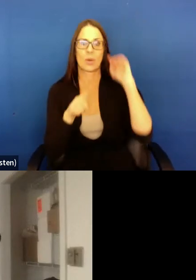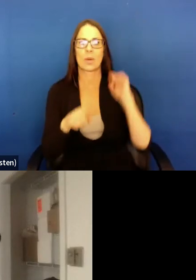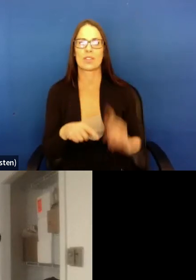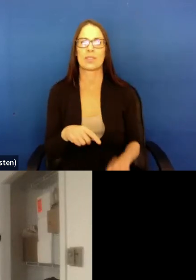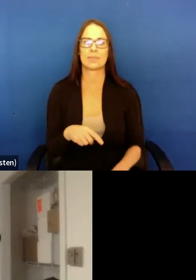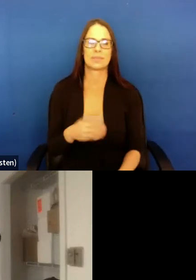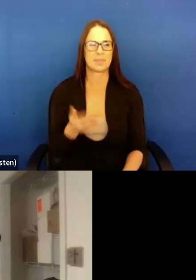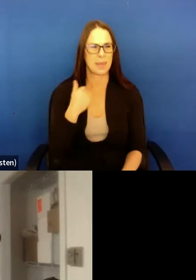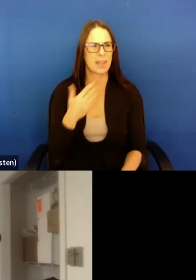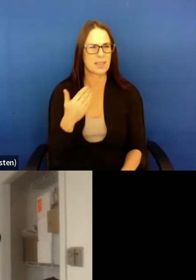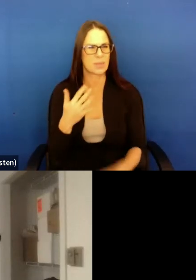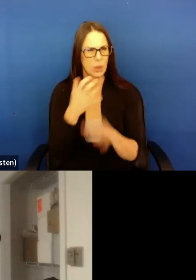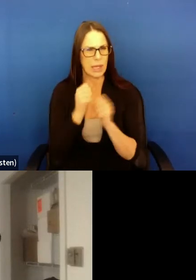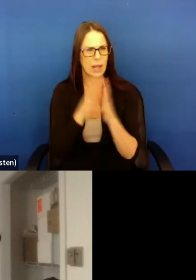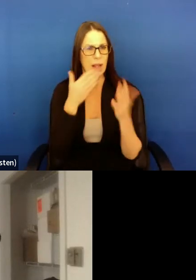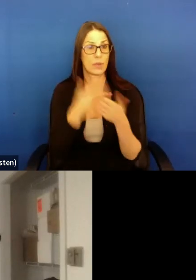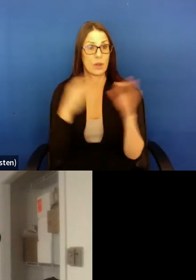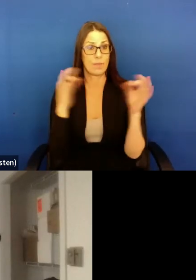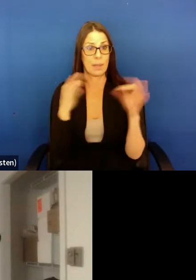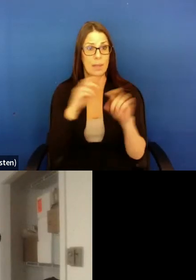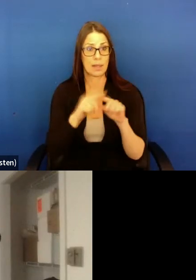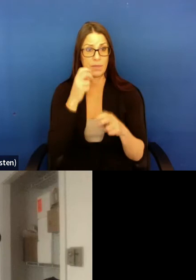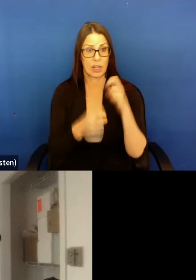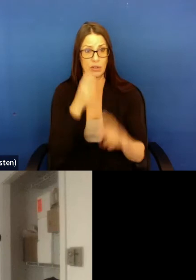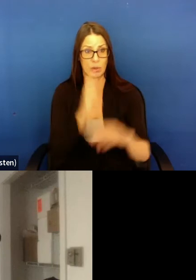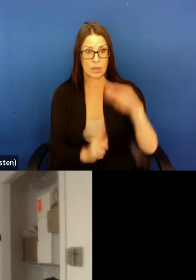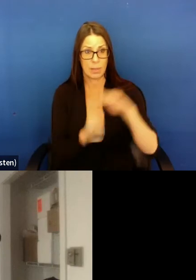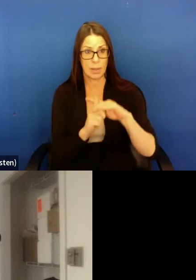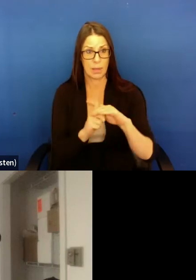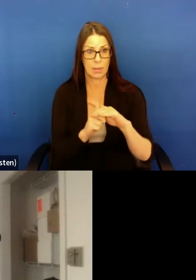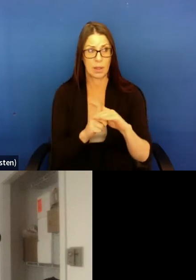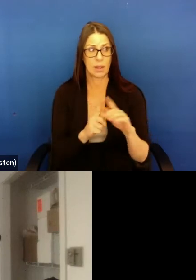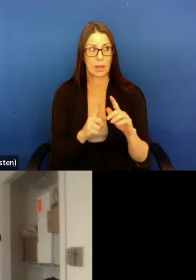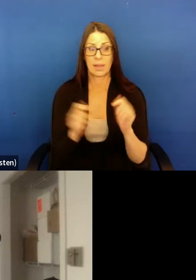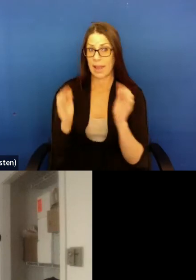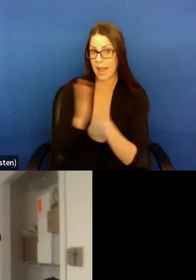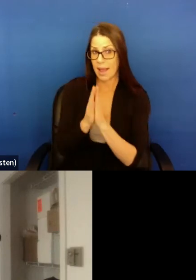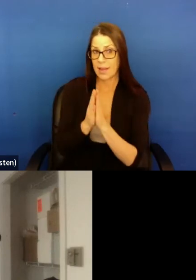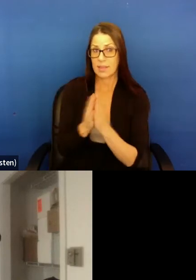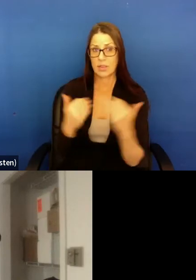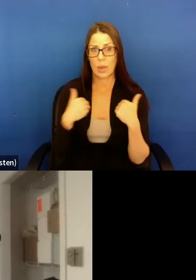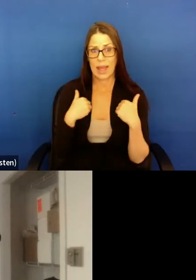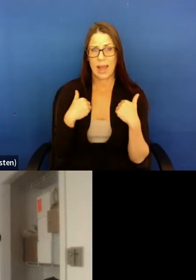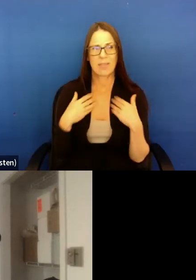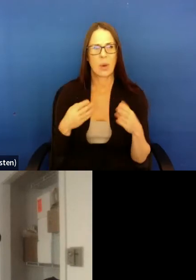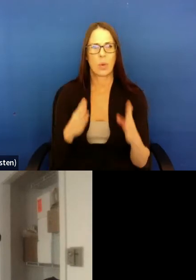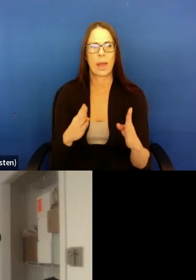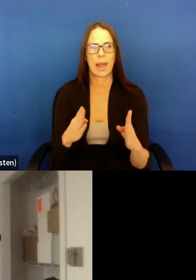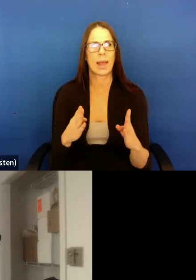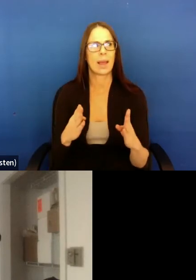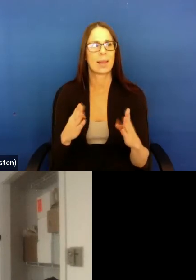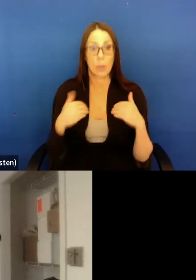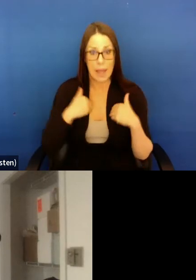feedback about issues that are coming up, is there a mechanism in which we can start to have a process so people know